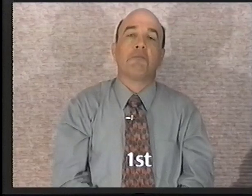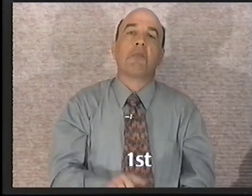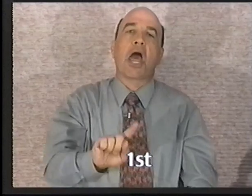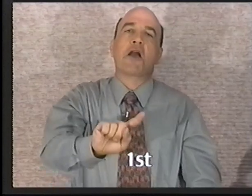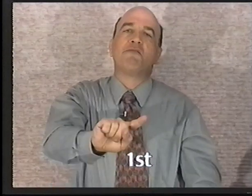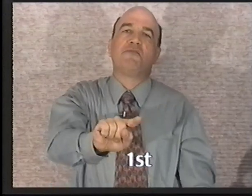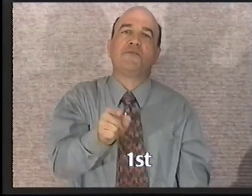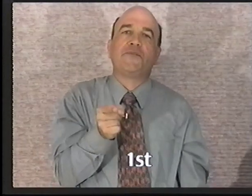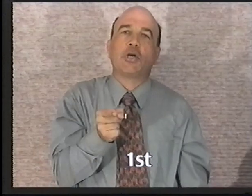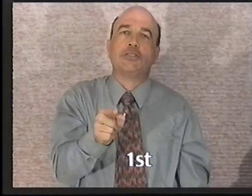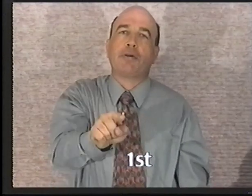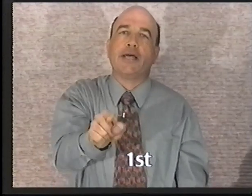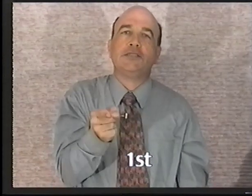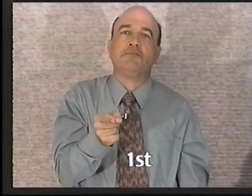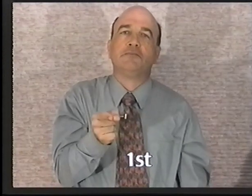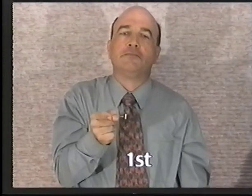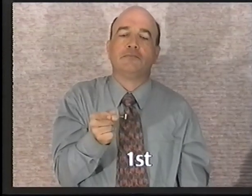Like first place,